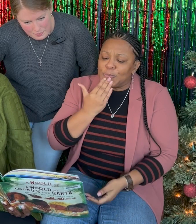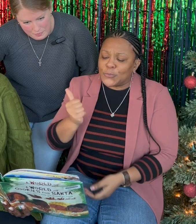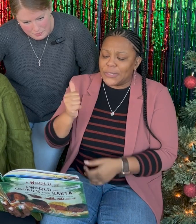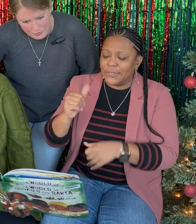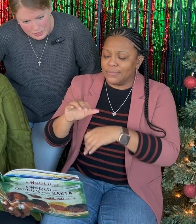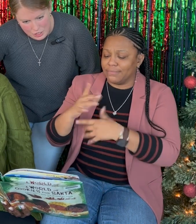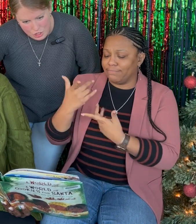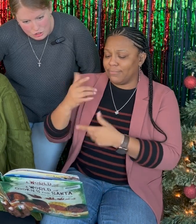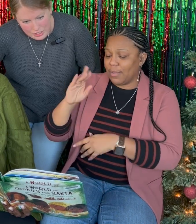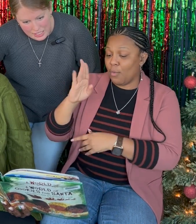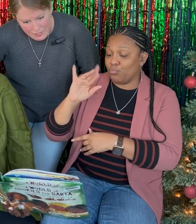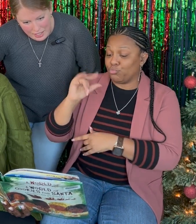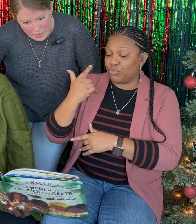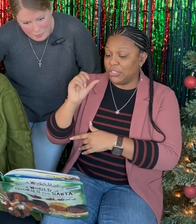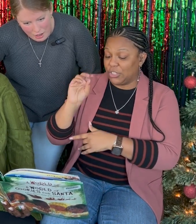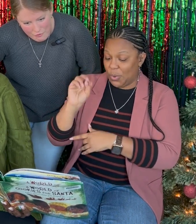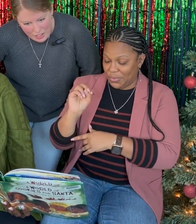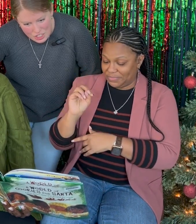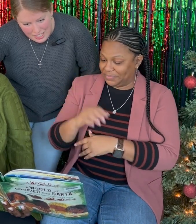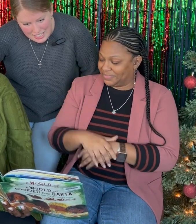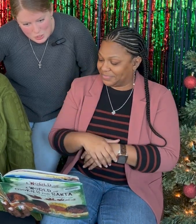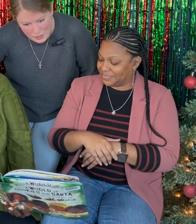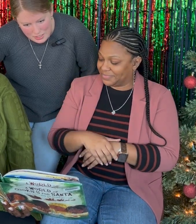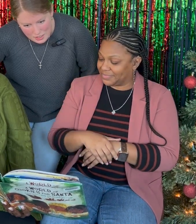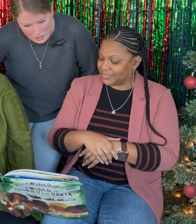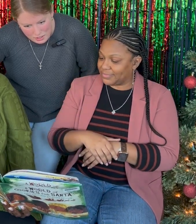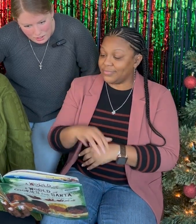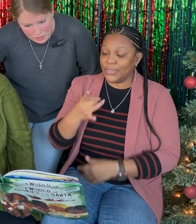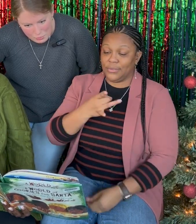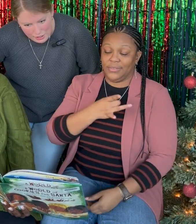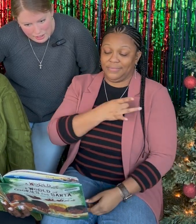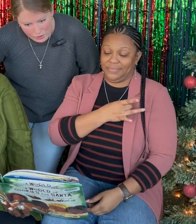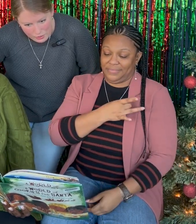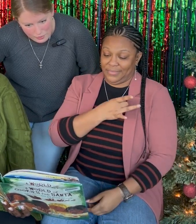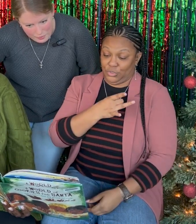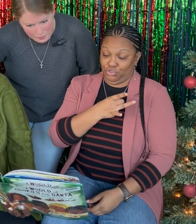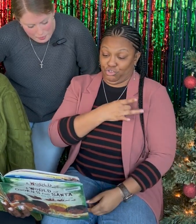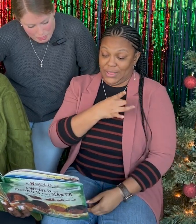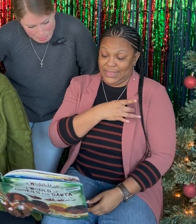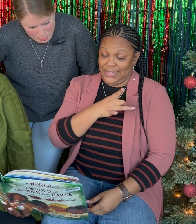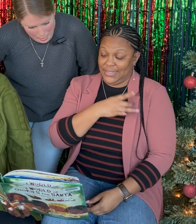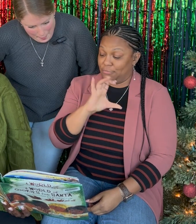gifts. Children leave him a fudge-like sweet called a berdengo.